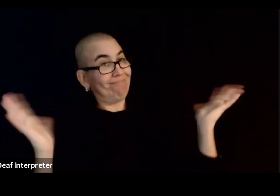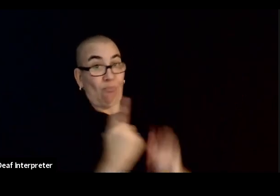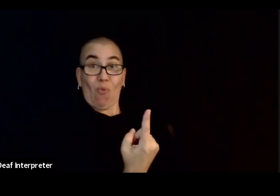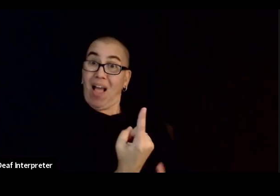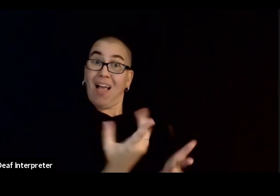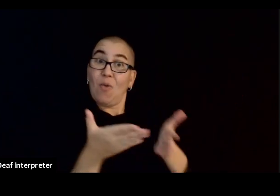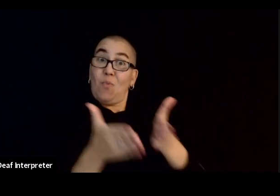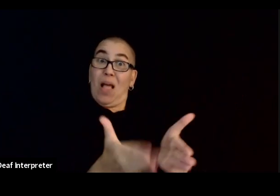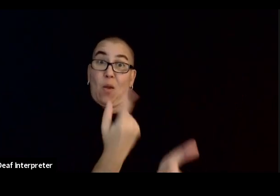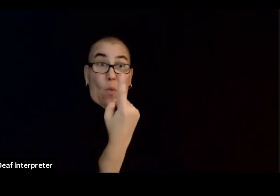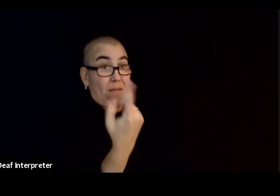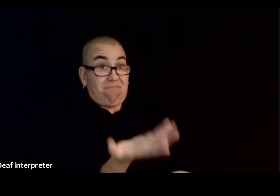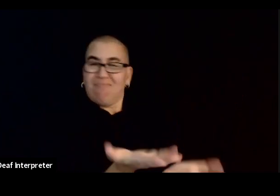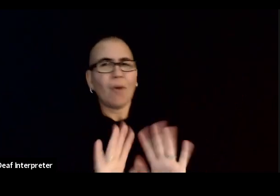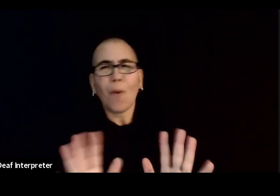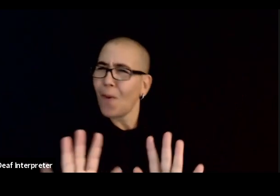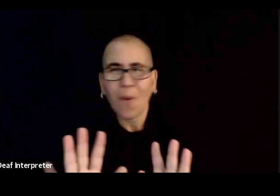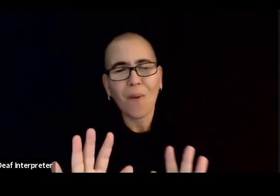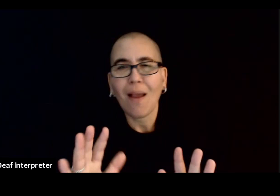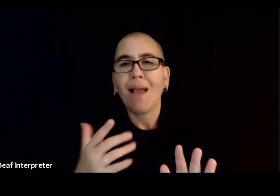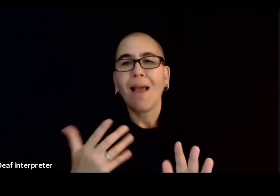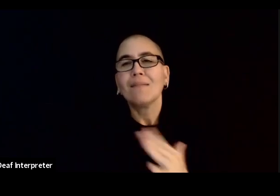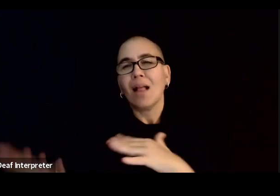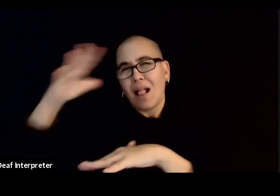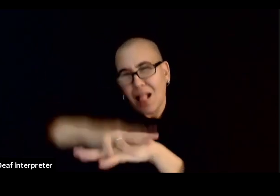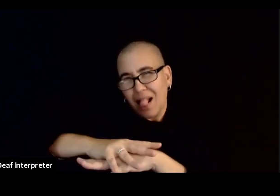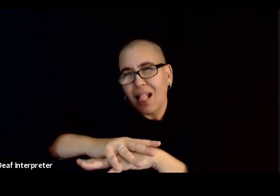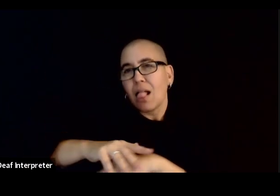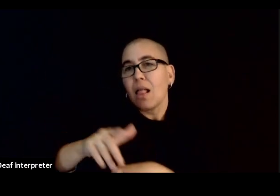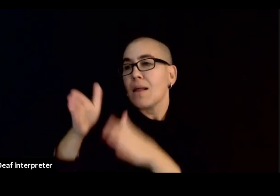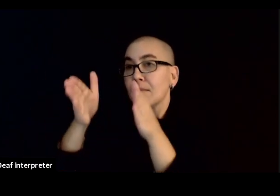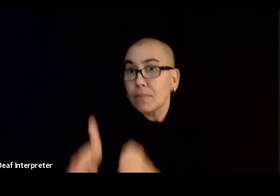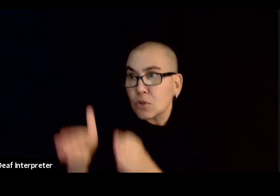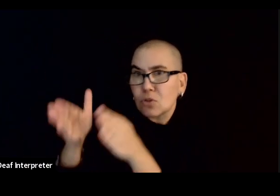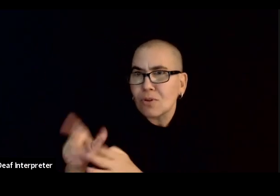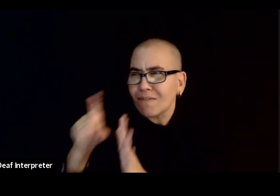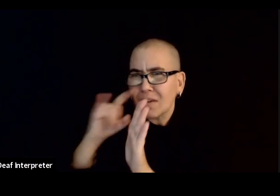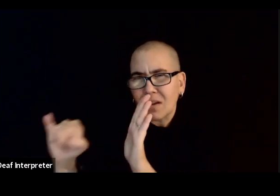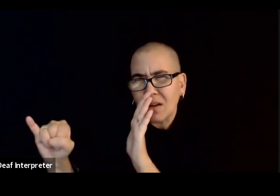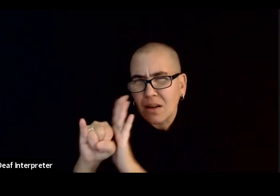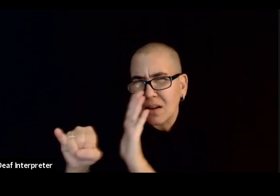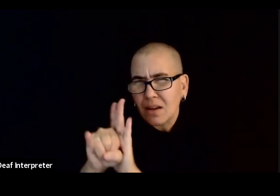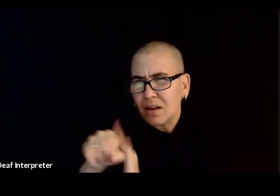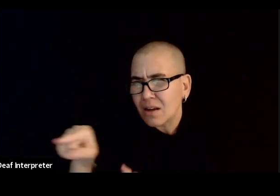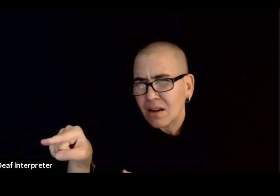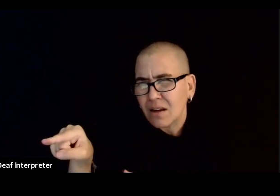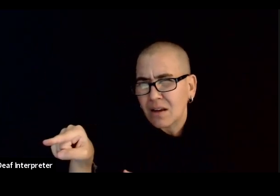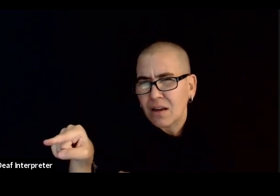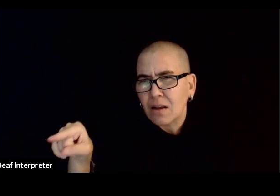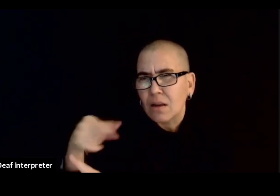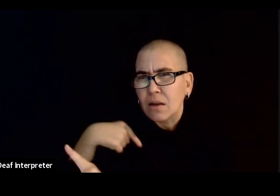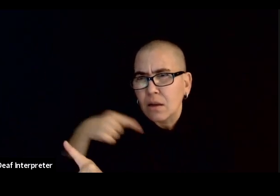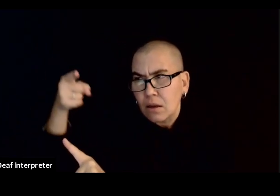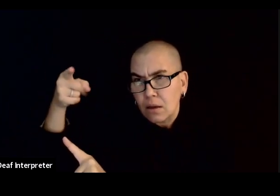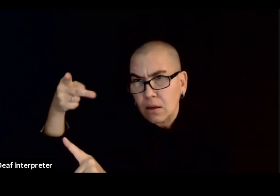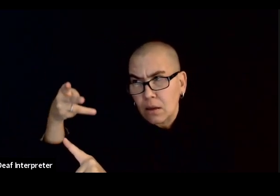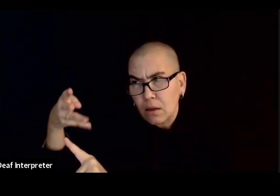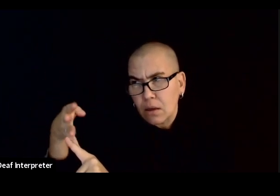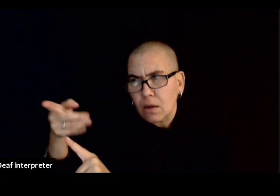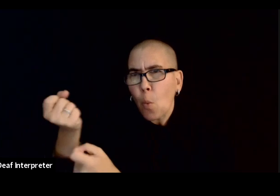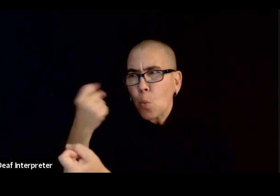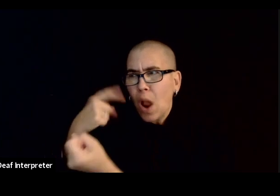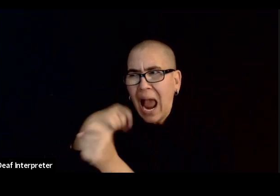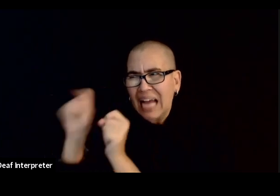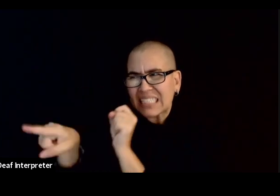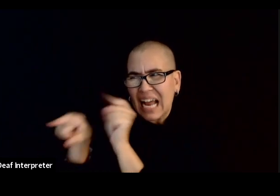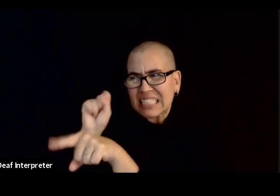only identifying cases early and getting them isolated, but also making sure that people are following through on guidance. And we've certainly